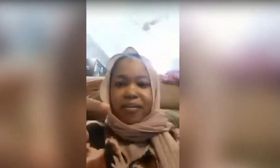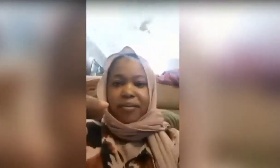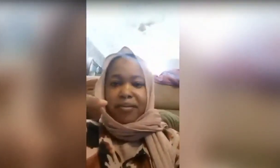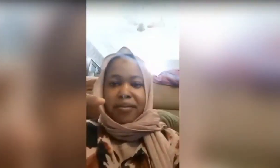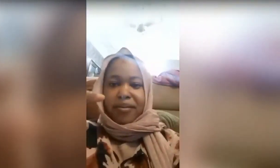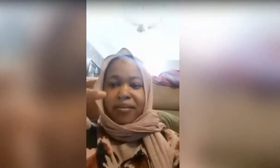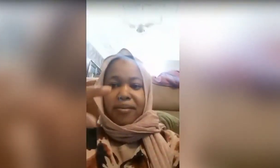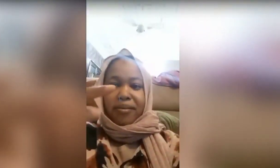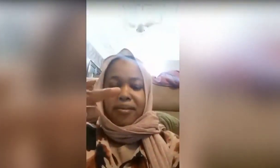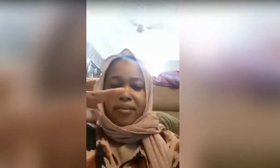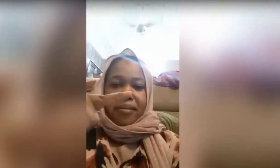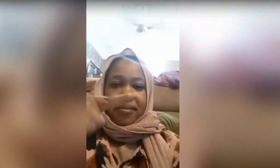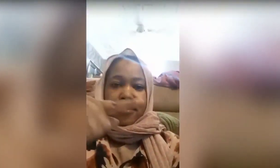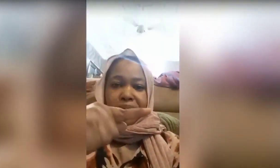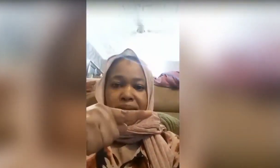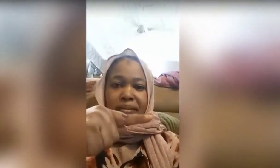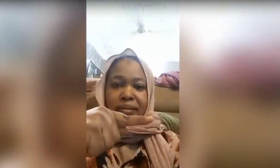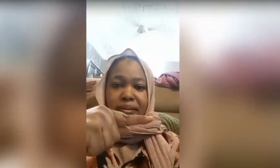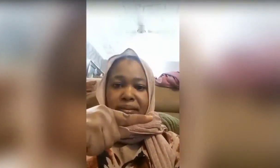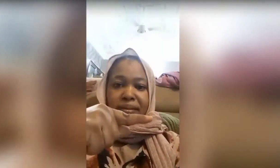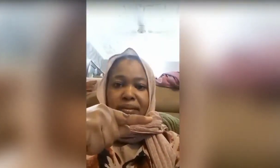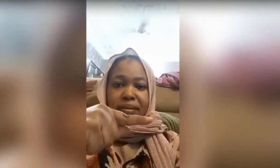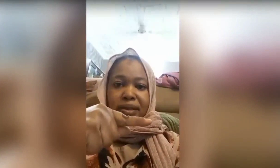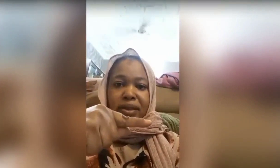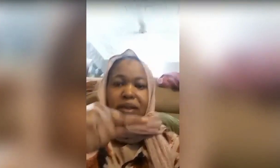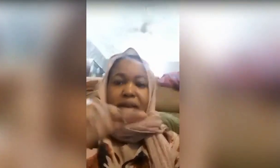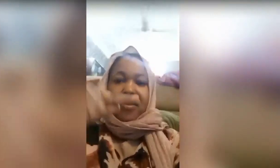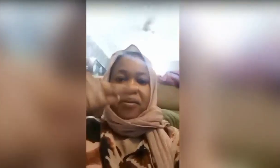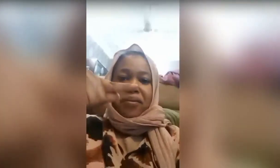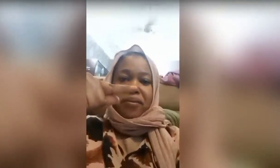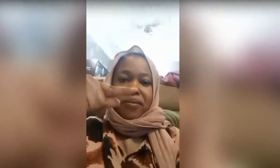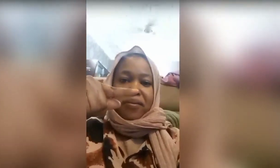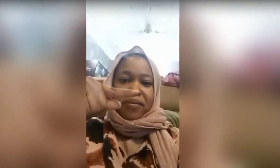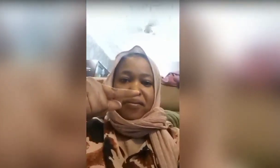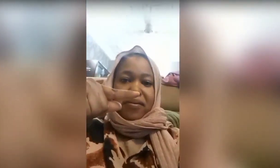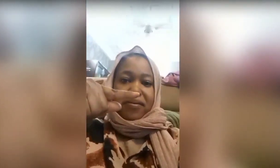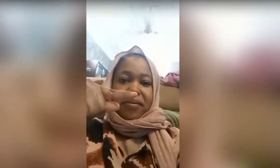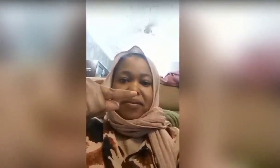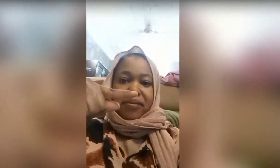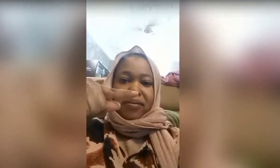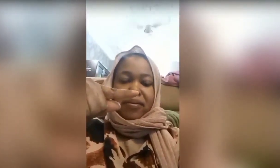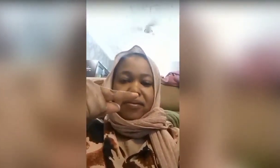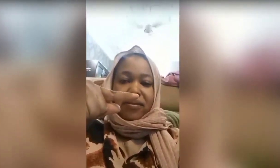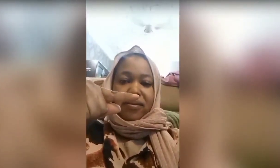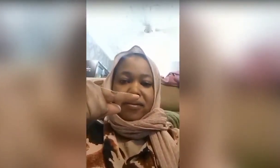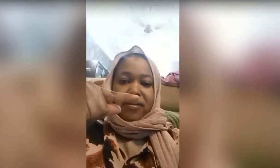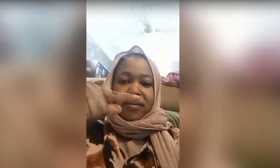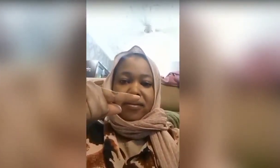Like that. Good. Perfect. Now can we have H?